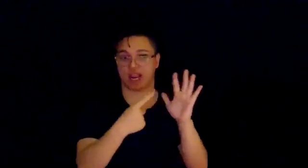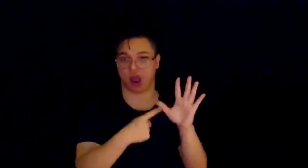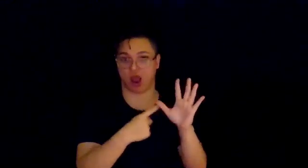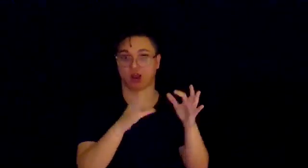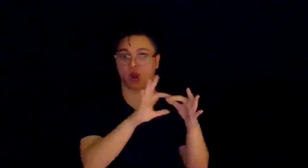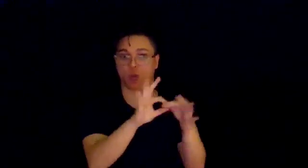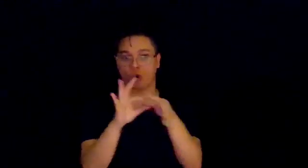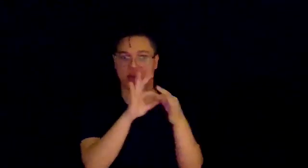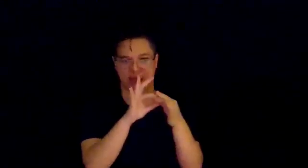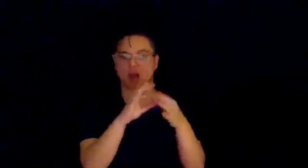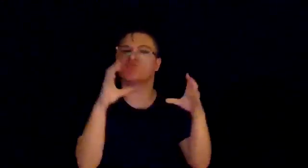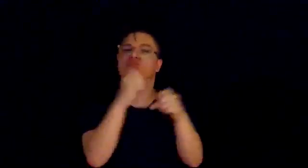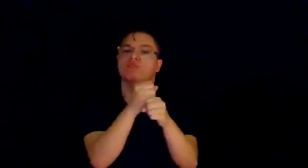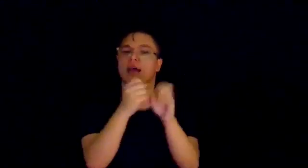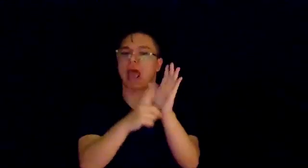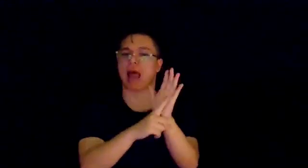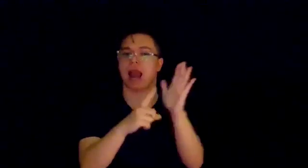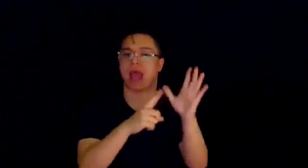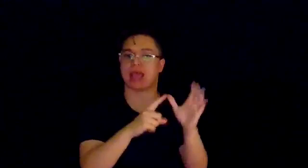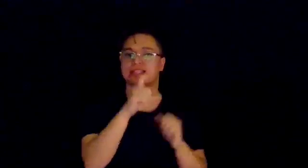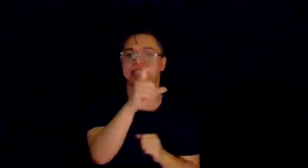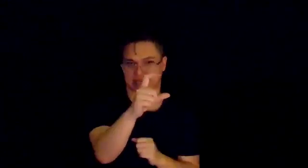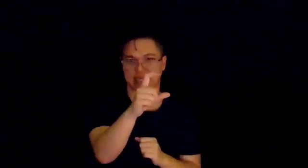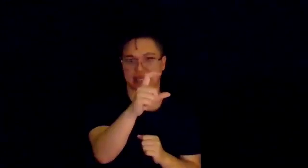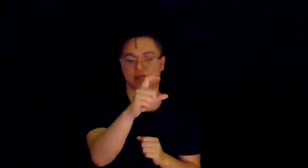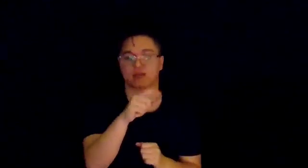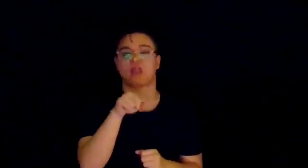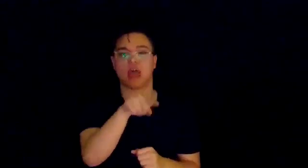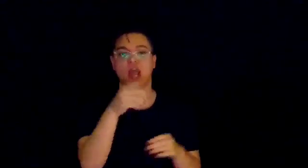local area coordinator or LAC.